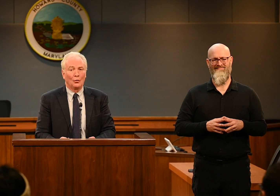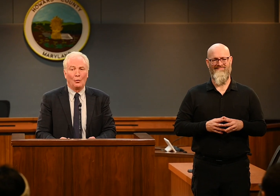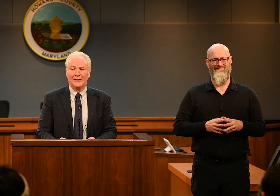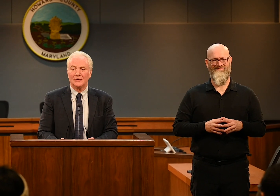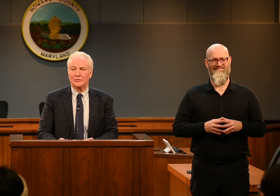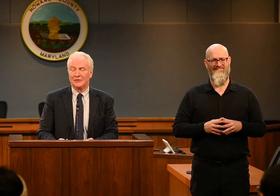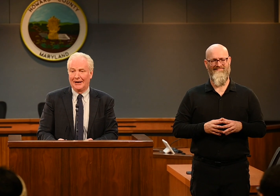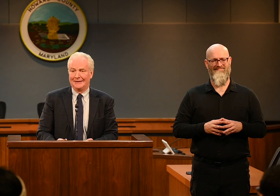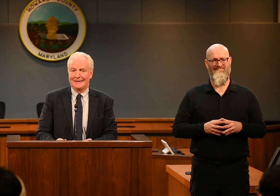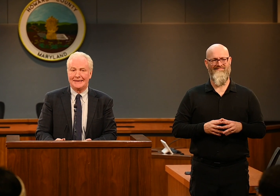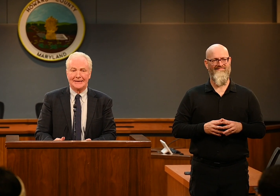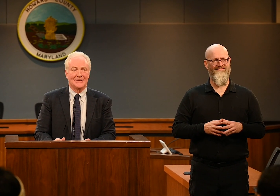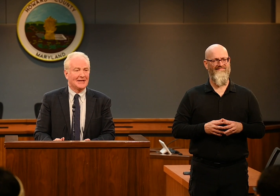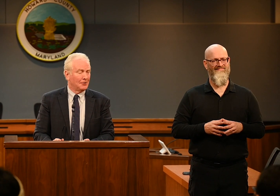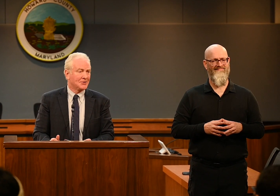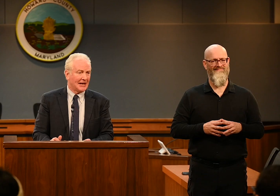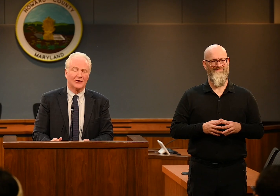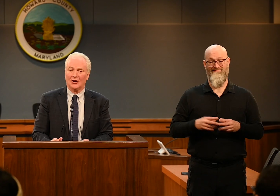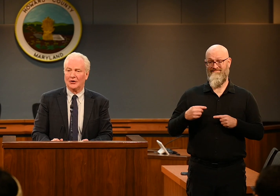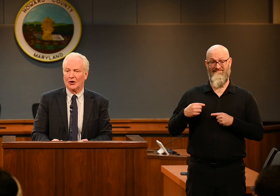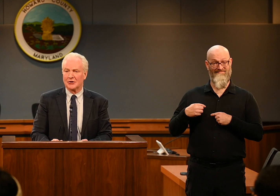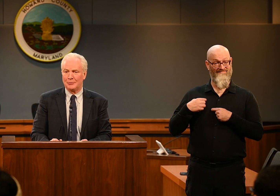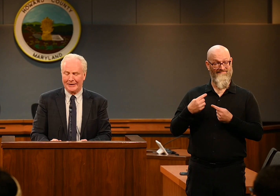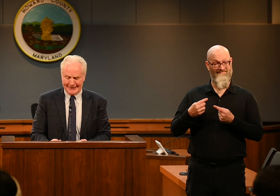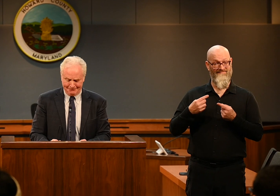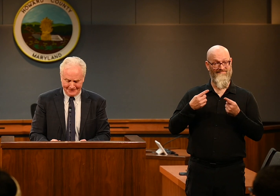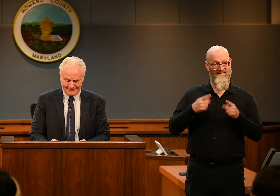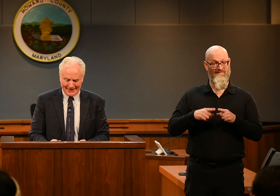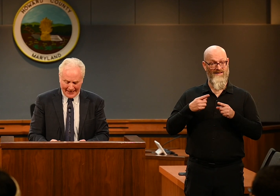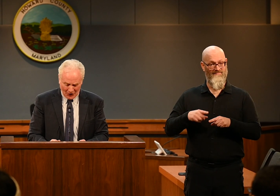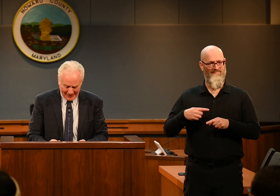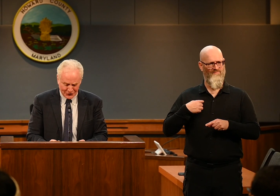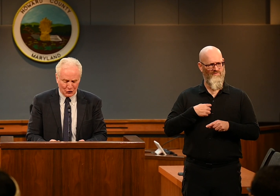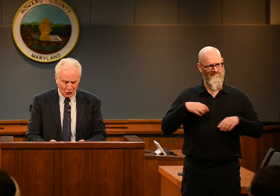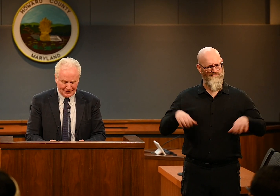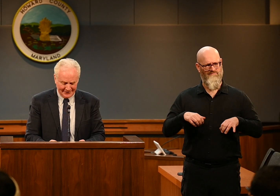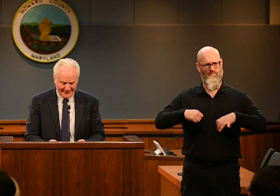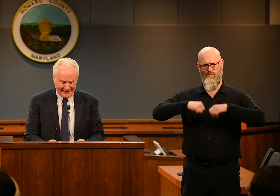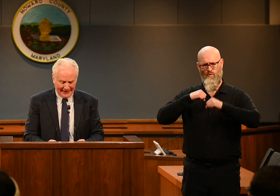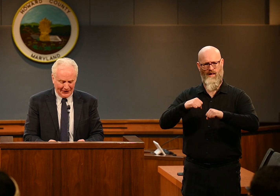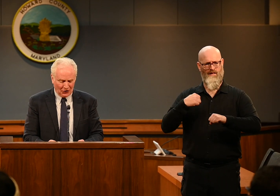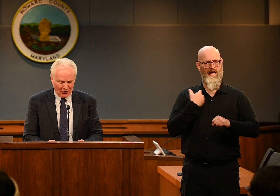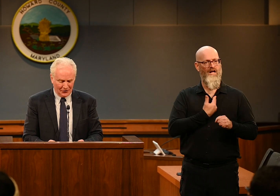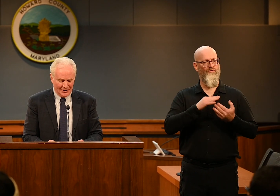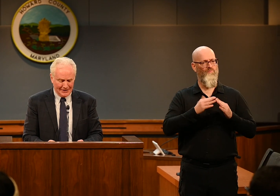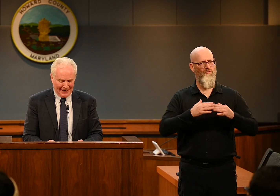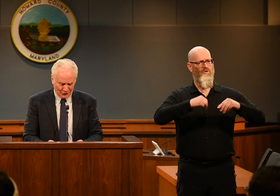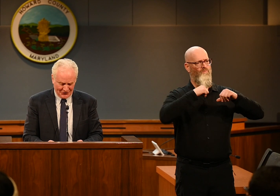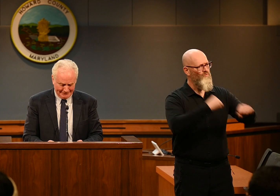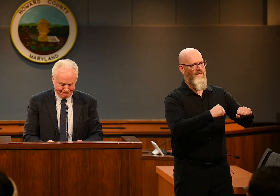Because what you've done is help safeguard our community, our Constitution, and